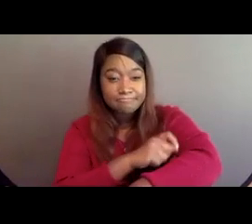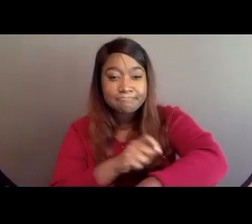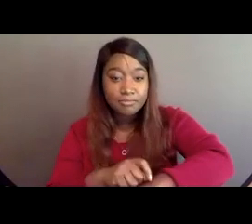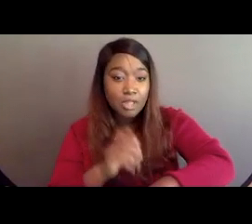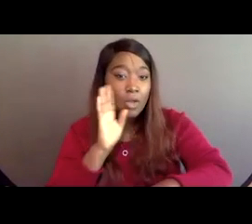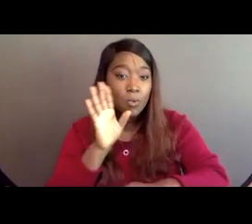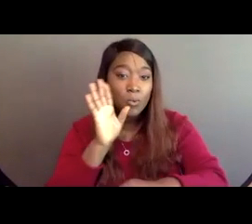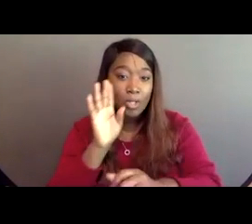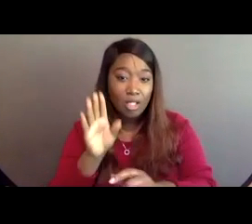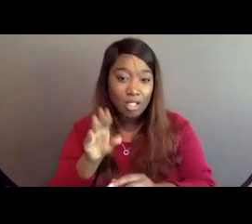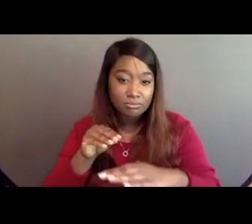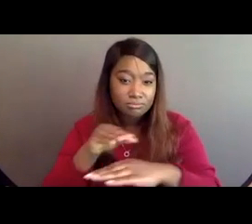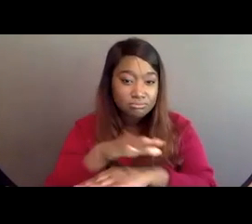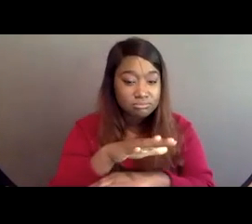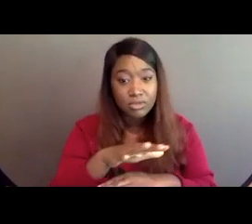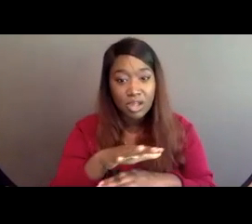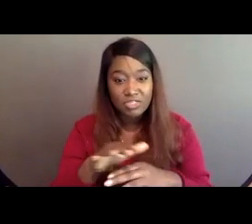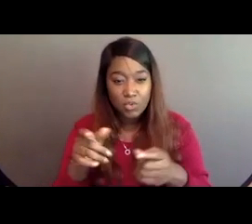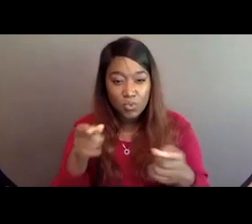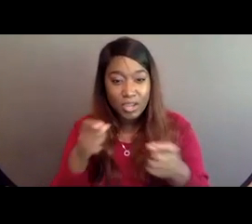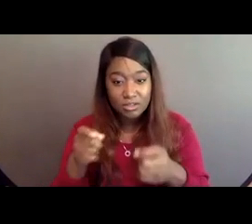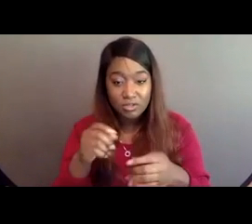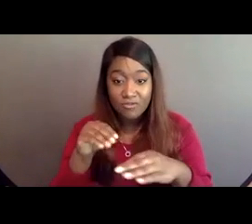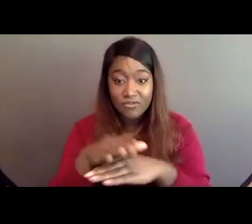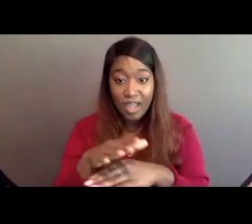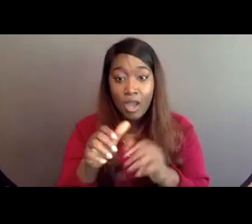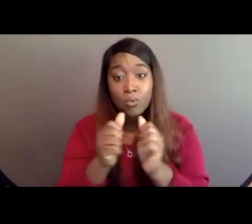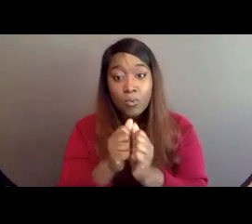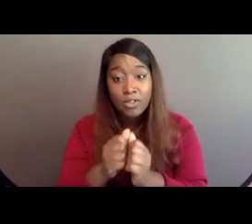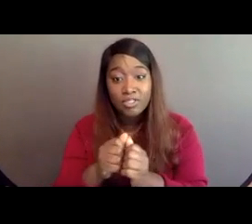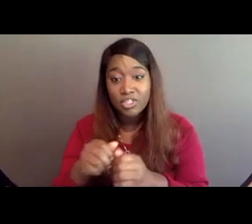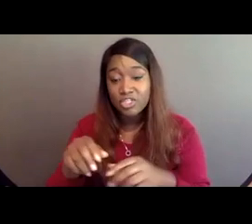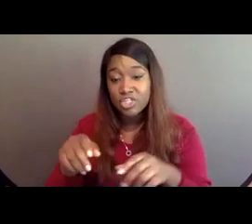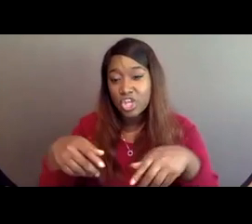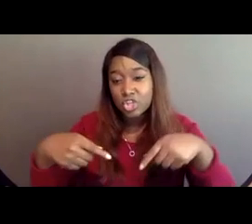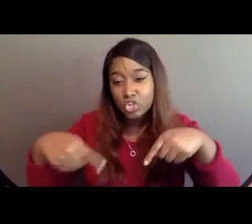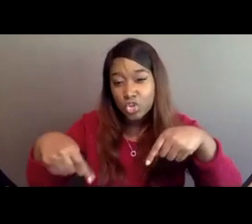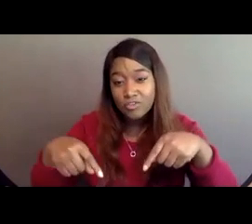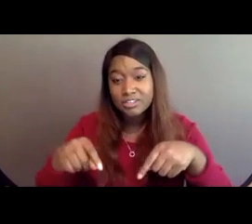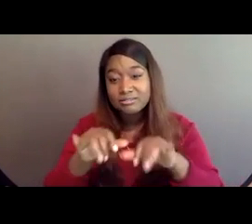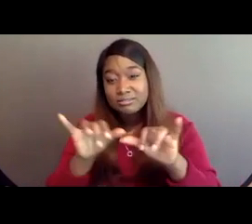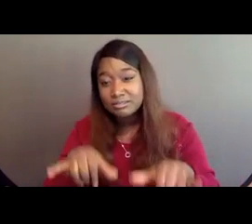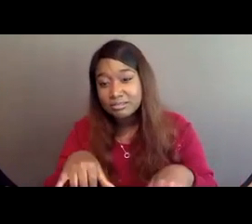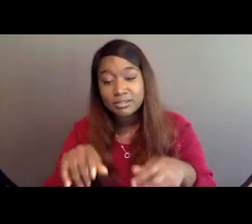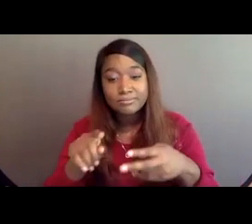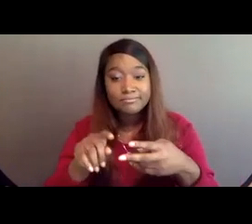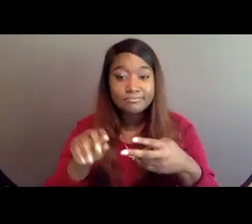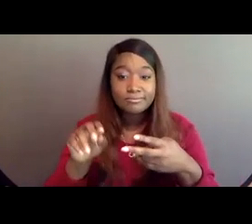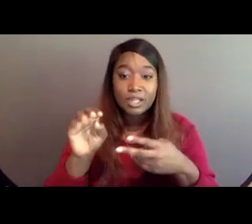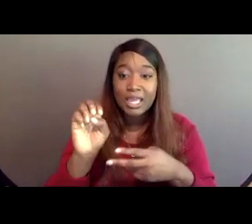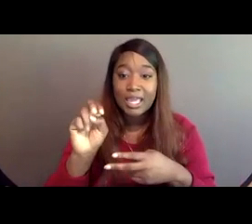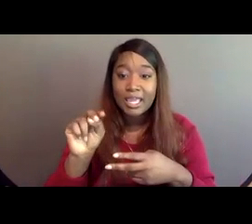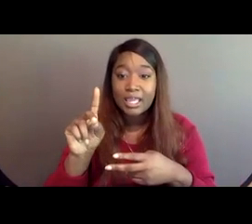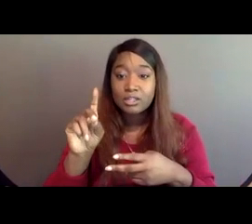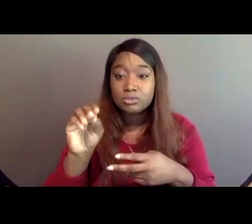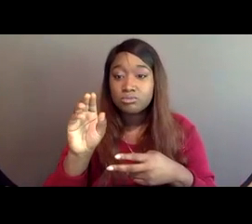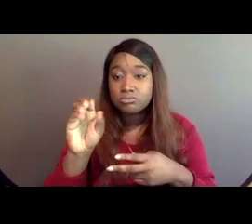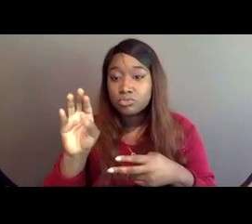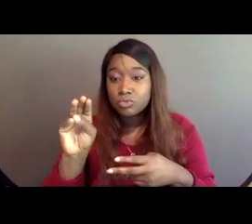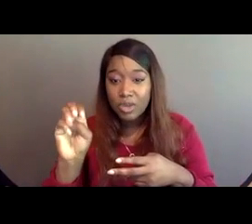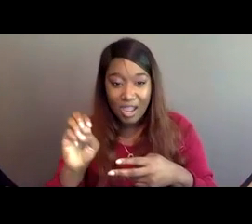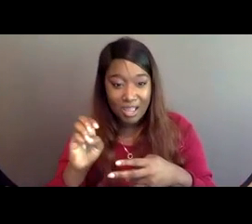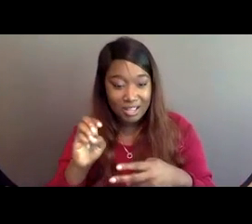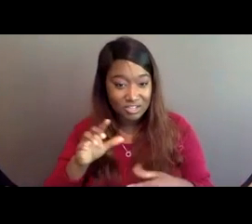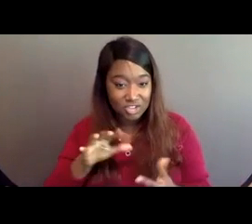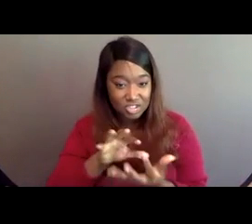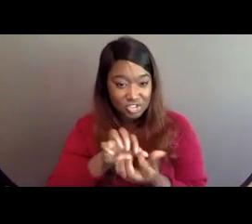and circulatory systems, any or all of which are critical components to healing and health. So one of the places